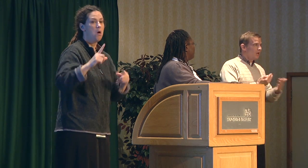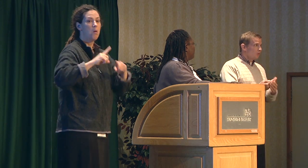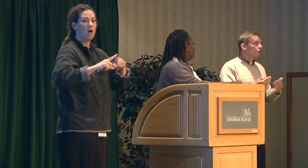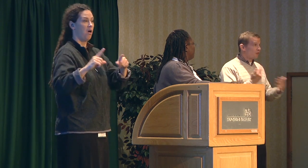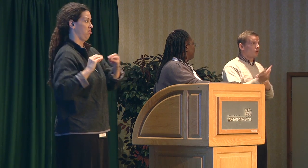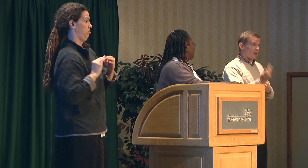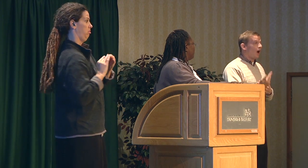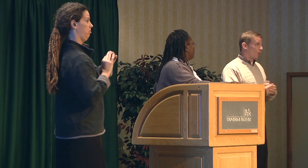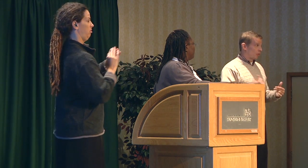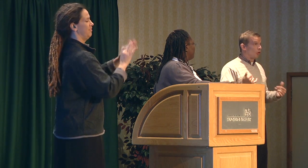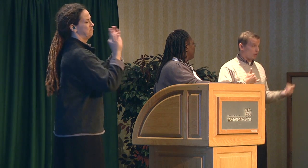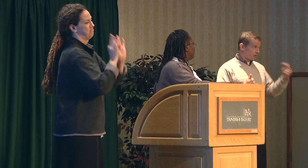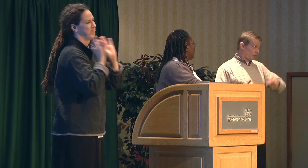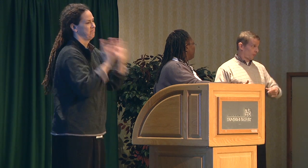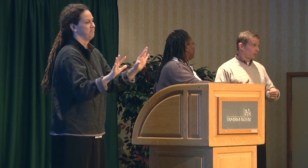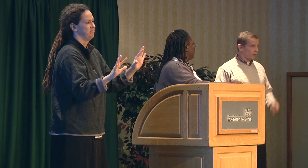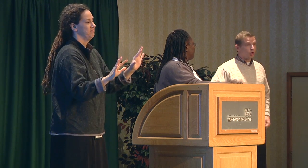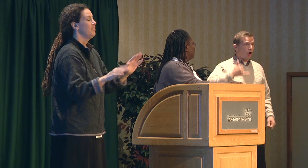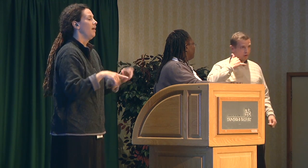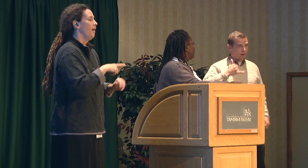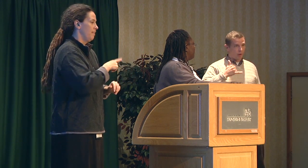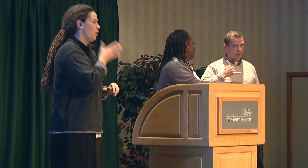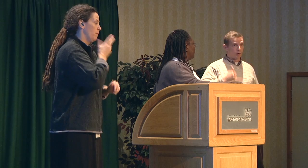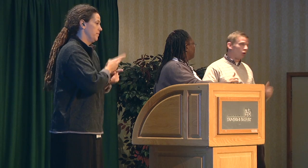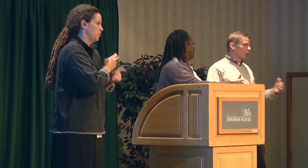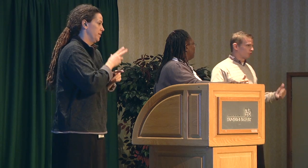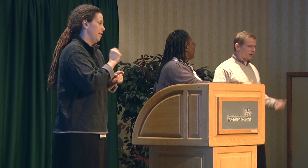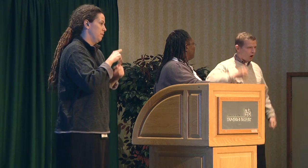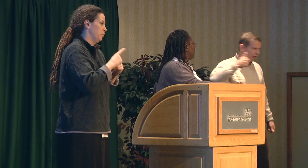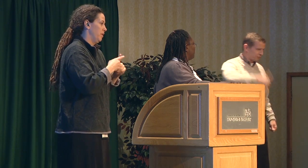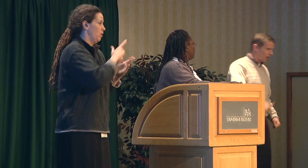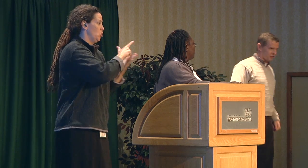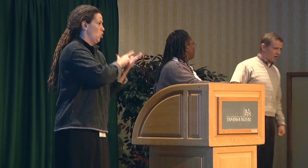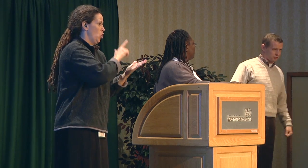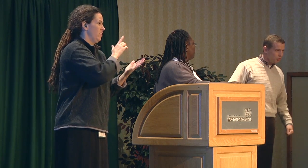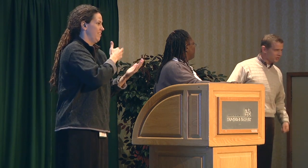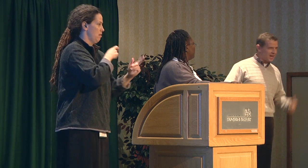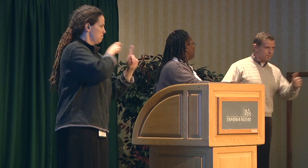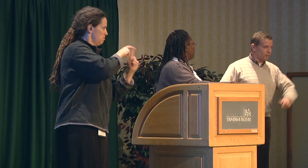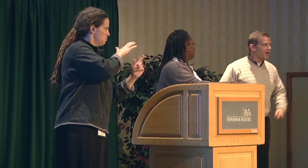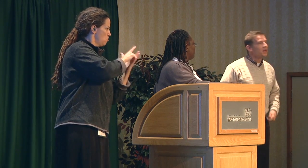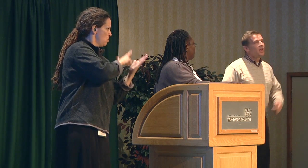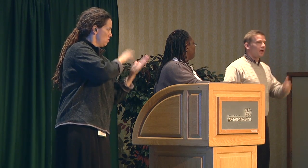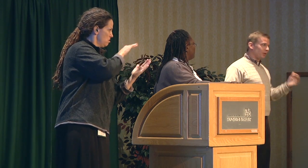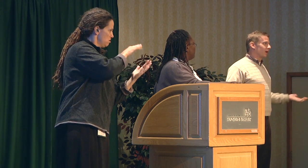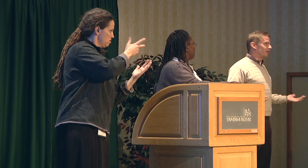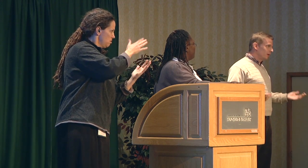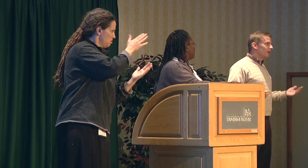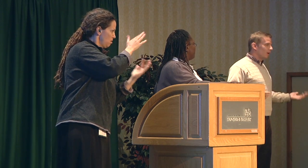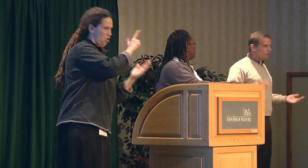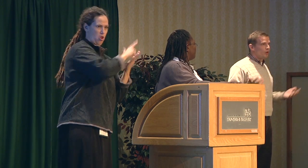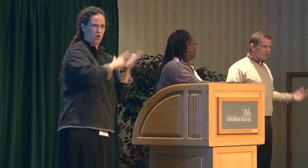why they'll figure that out when their lawyer tells them. You know, they'll call their lawyer. Their lawyer will say, no, that's not true. That can't be right. But